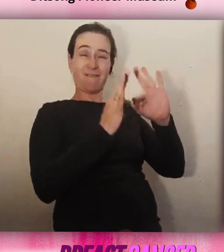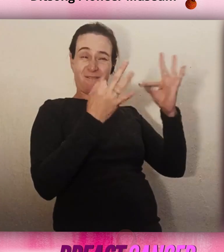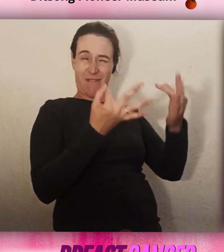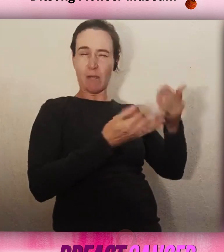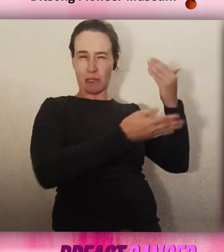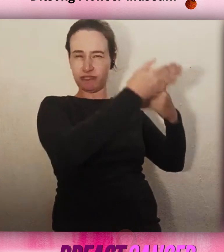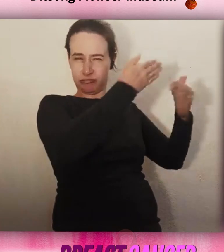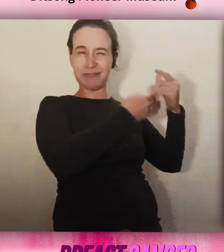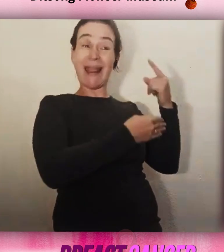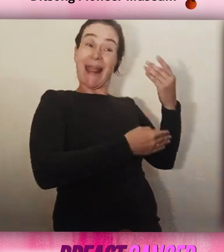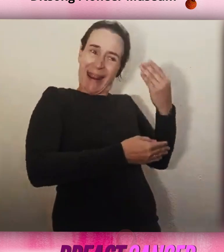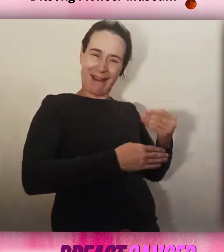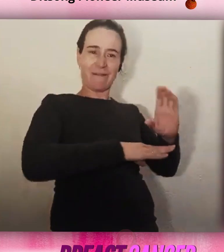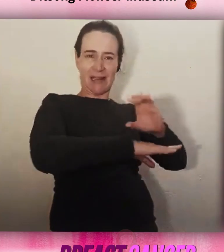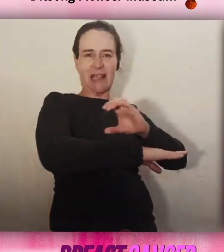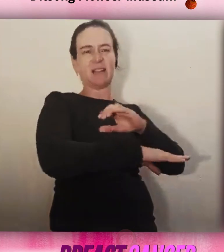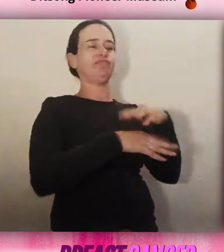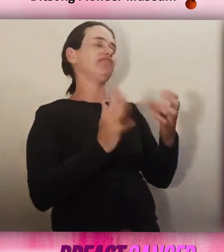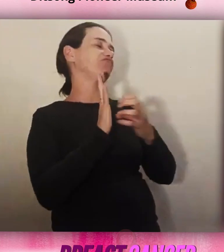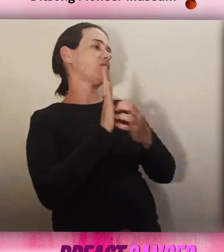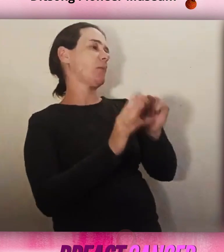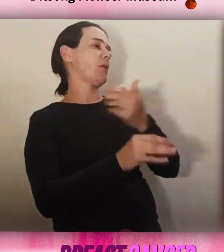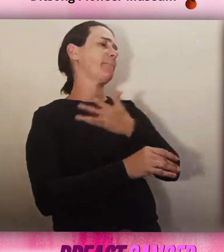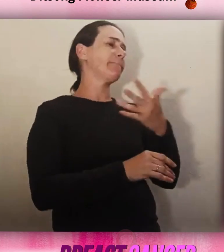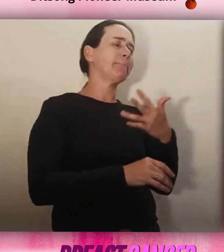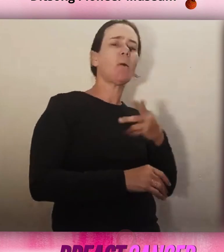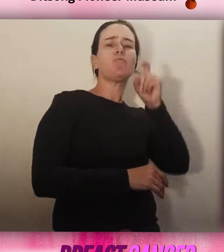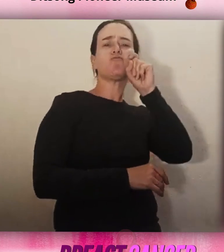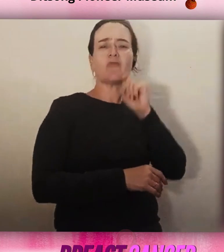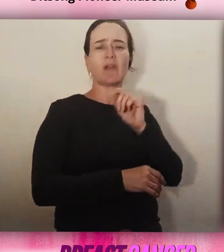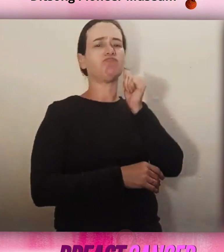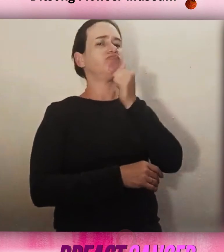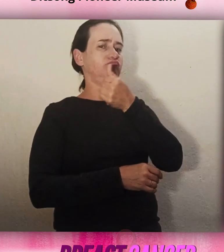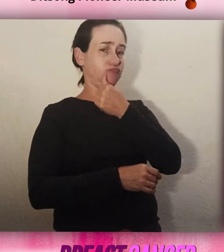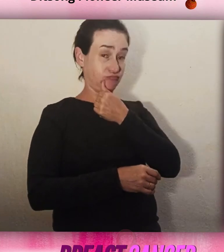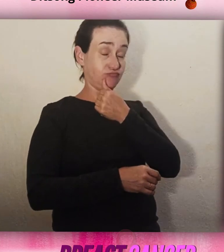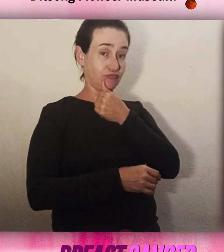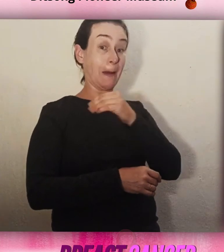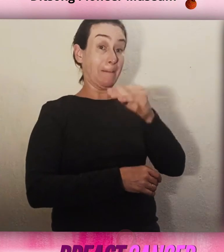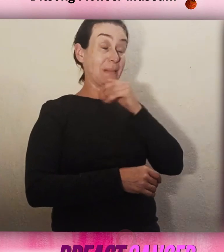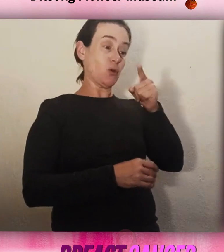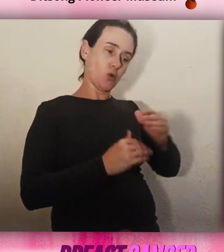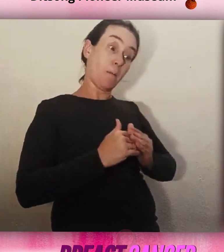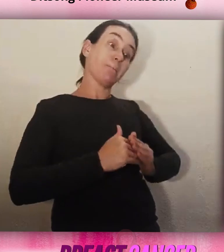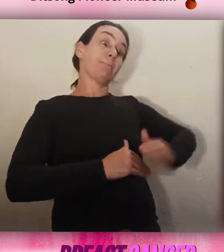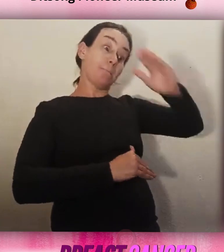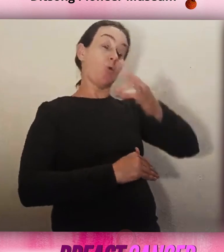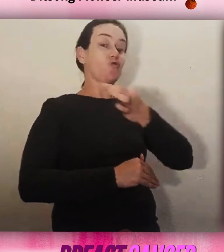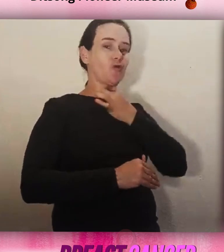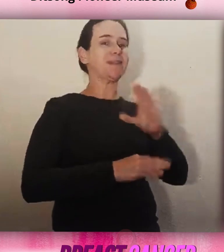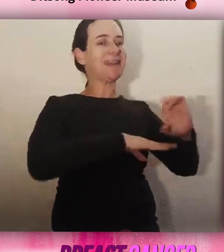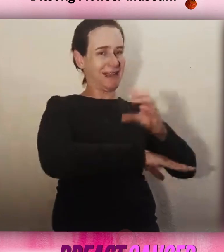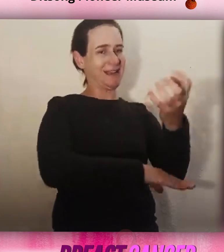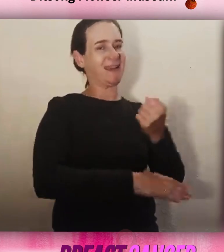When you have a family history, as we call it, of cancer, for example, your mom, your granny, your aunts, it puts